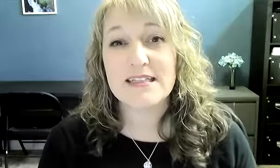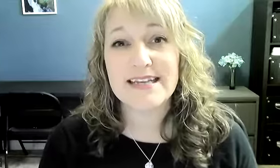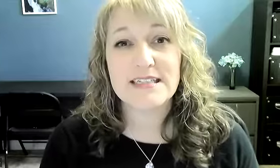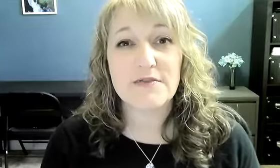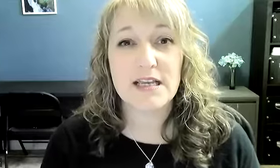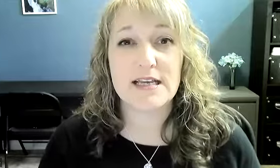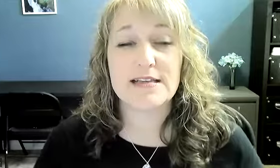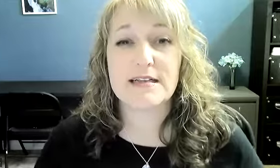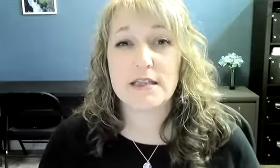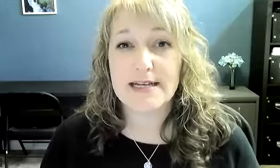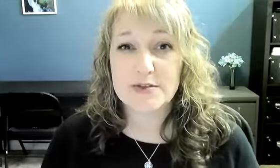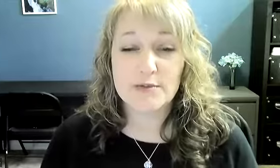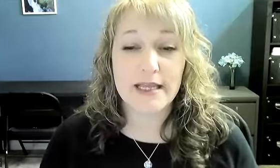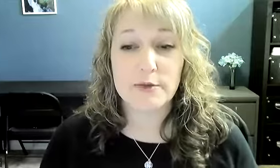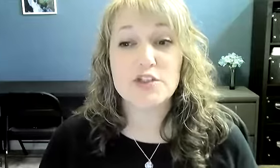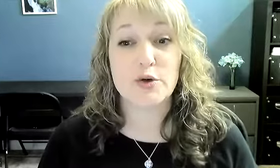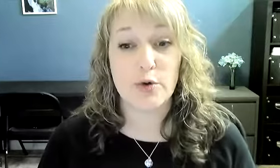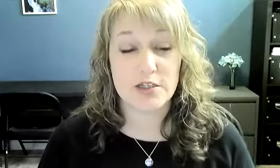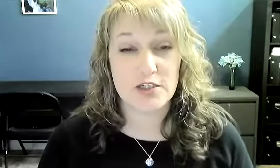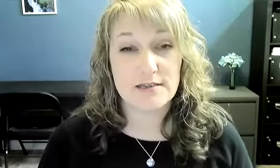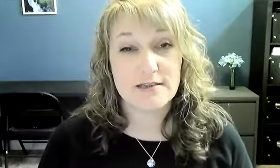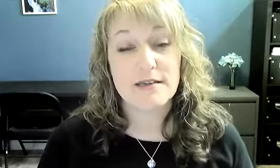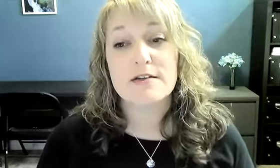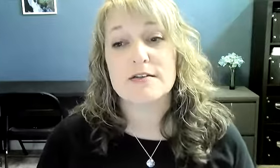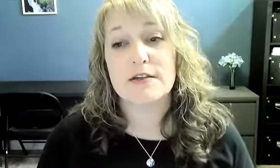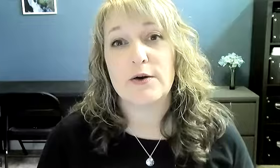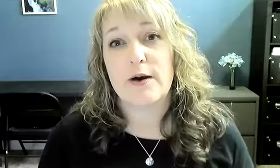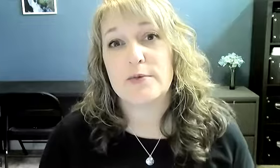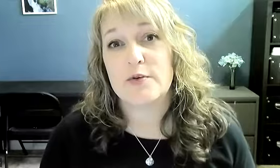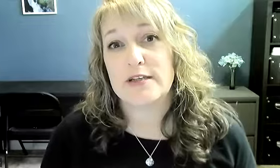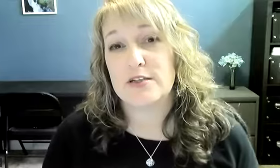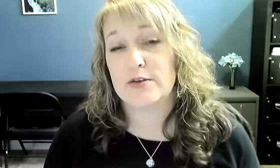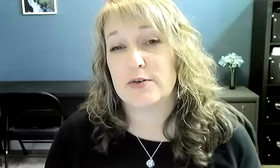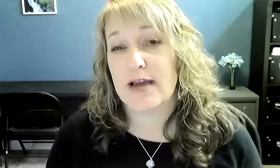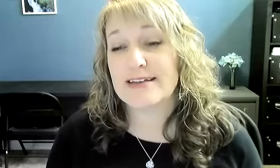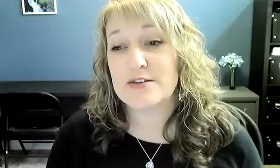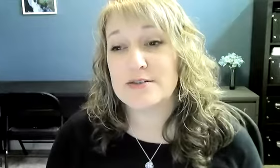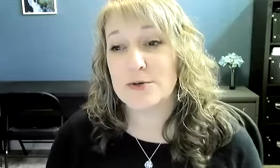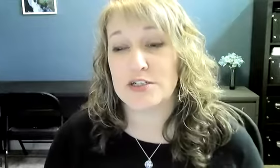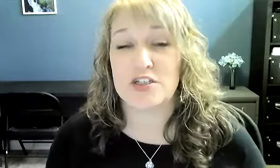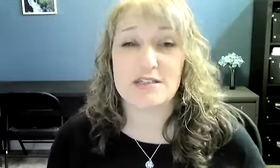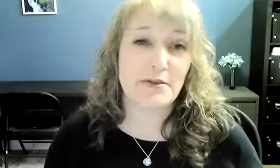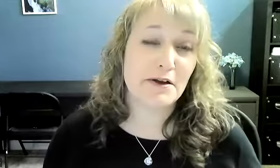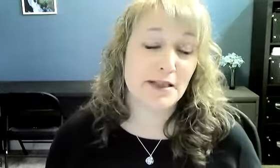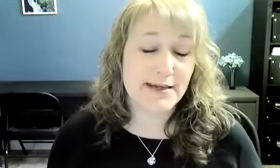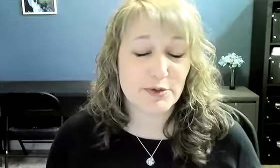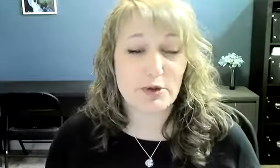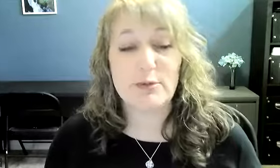This activity is classroom language questions. So I'm going to ask you some questions about the classroom and